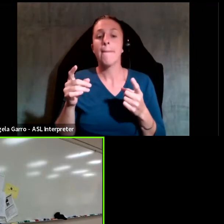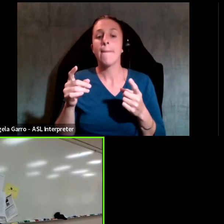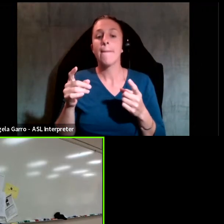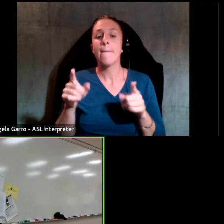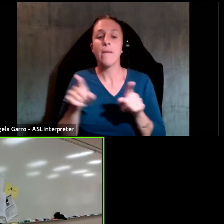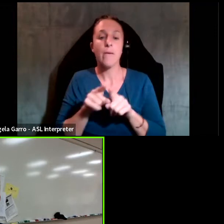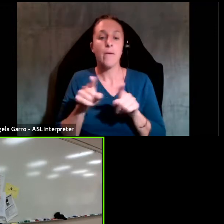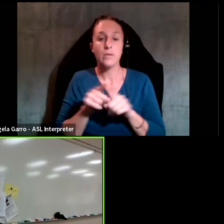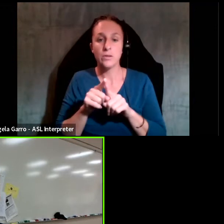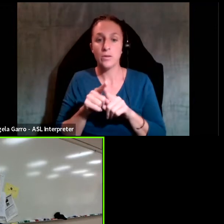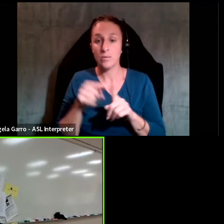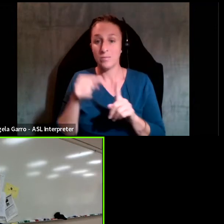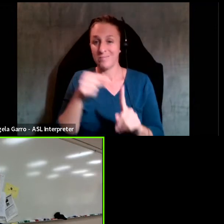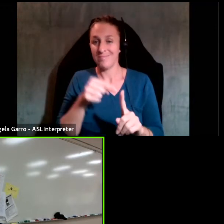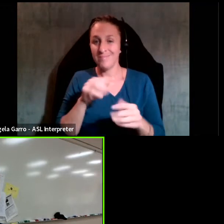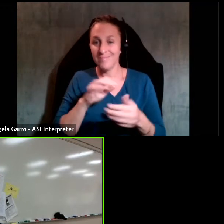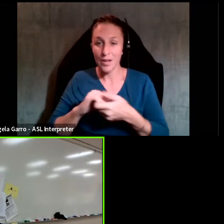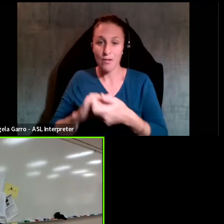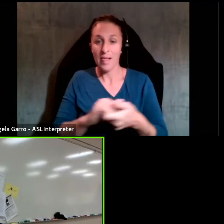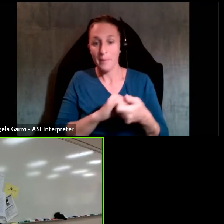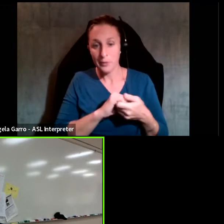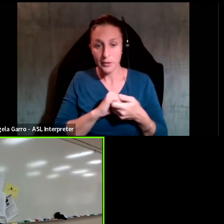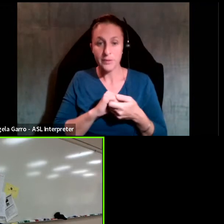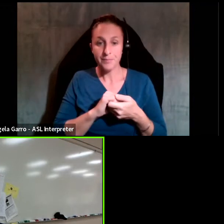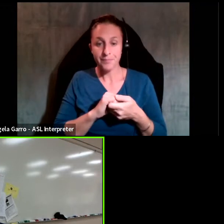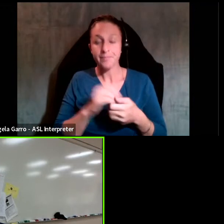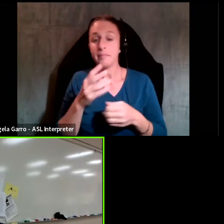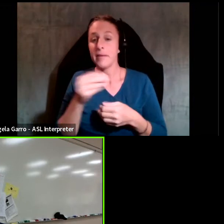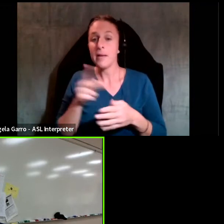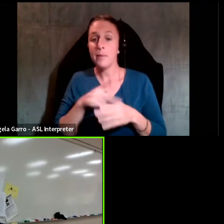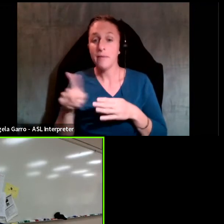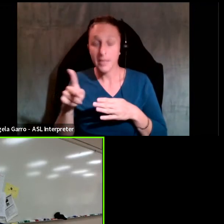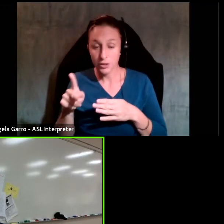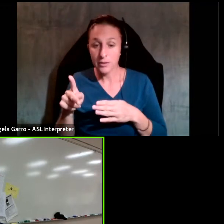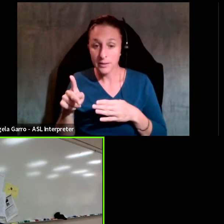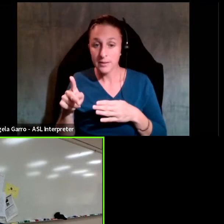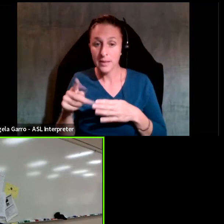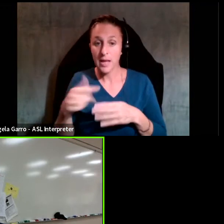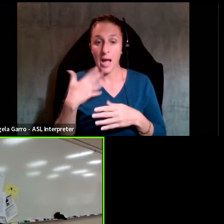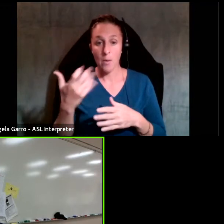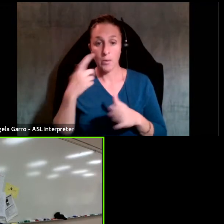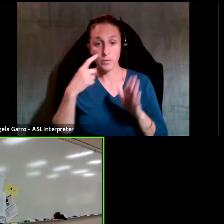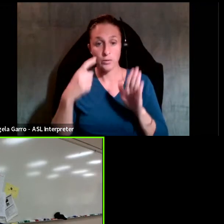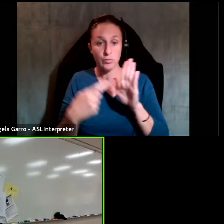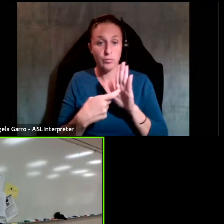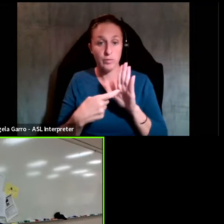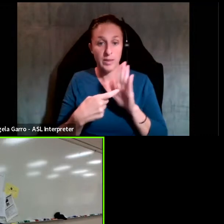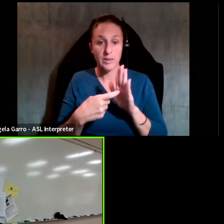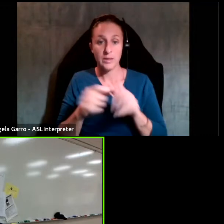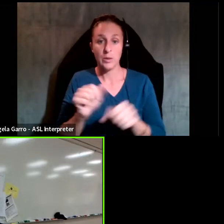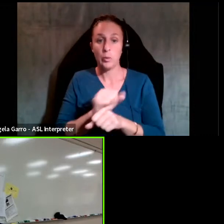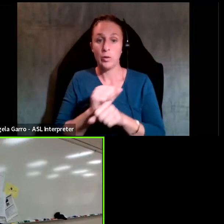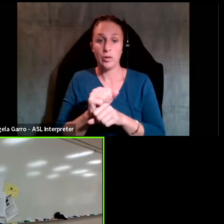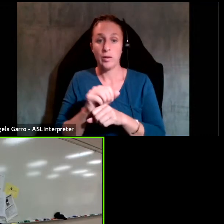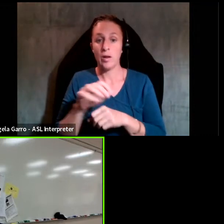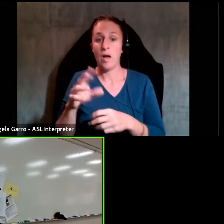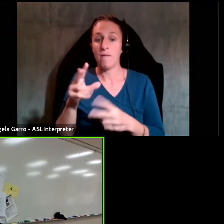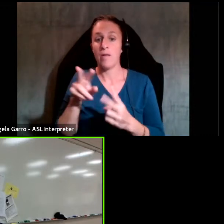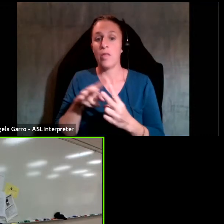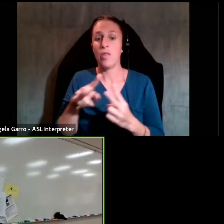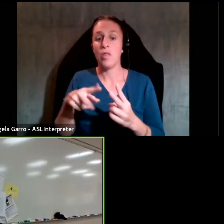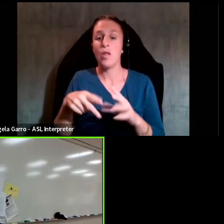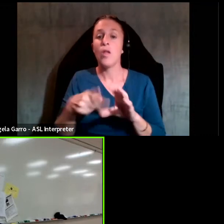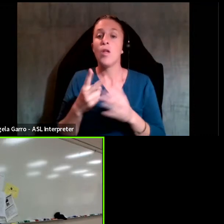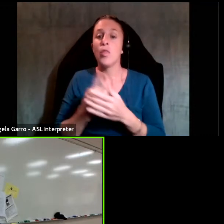lines of collaboration and professionalism, I do want to recognize the work of the Joint Committee for Health